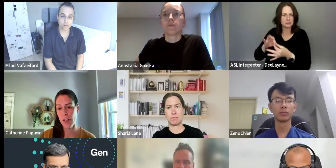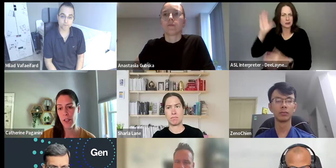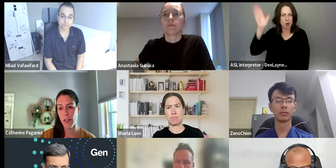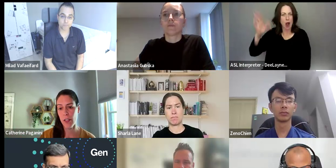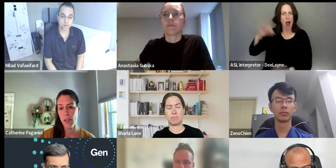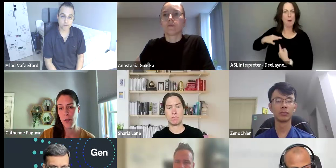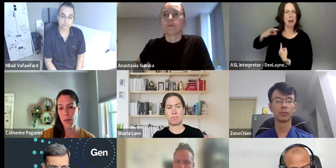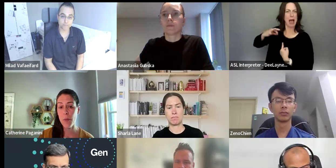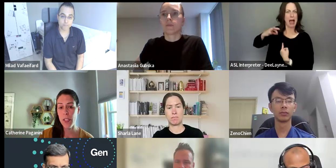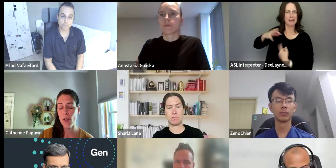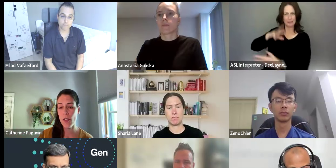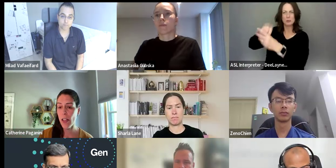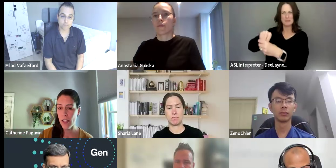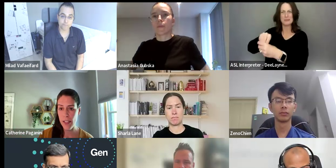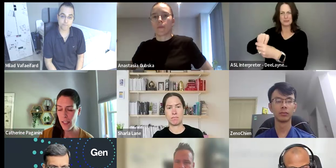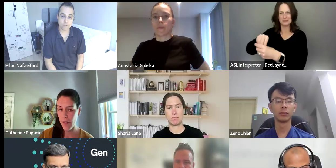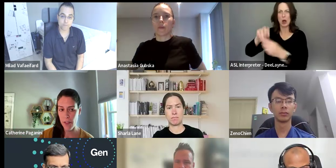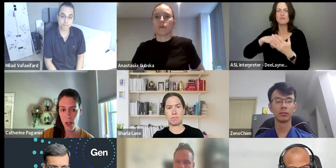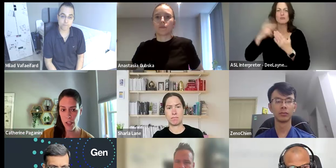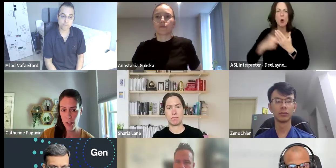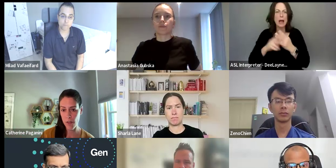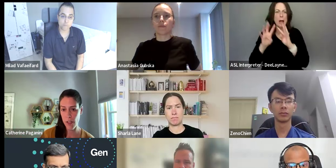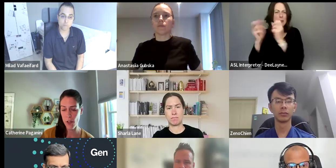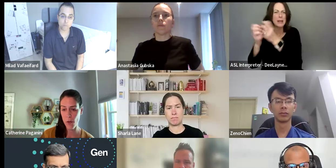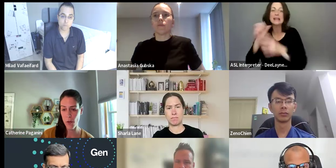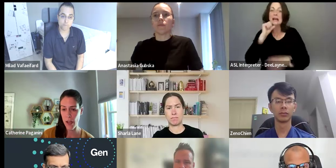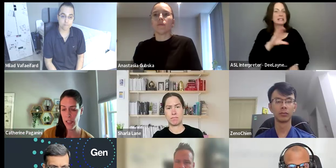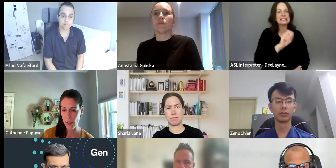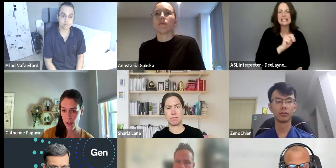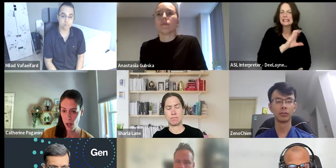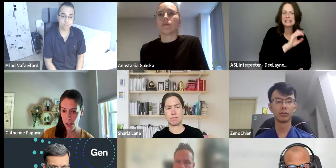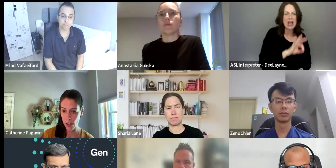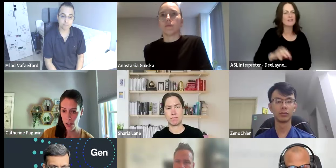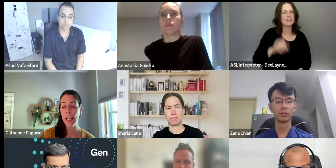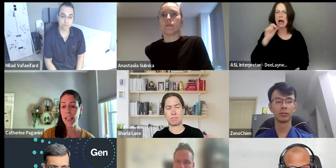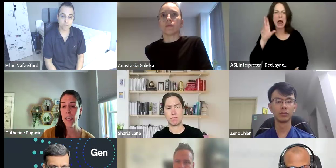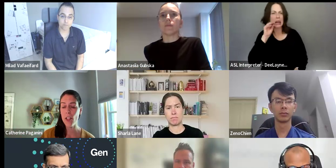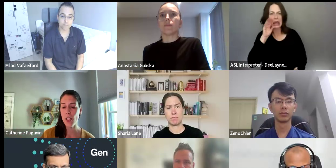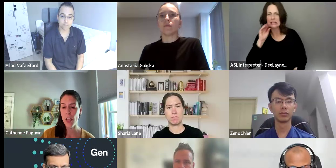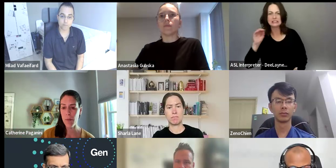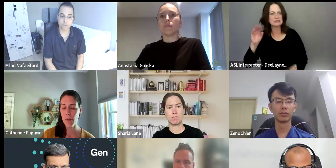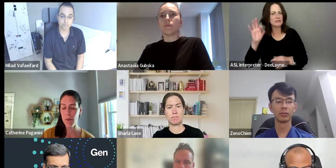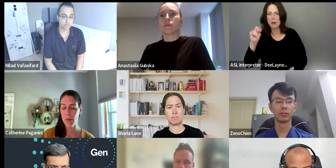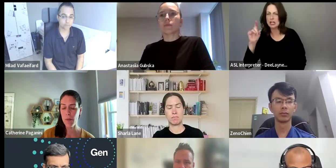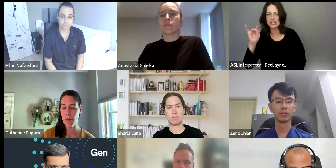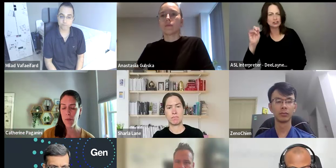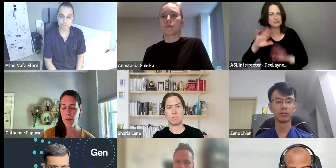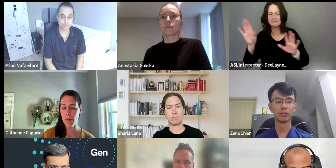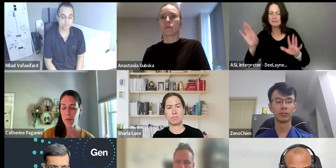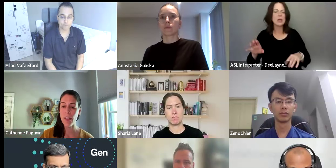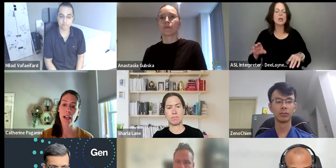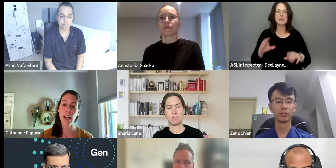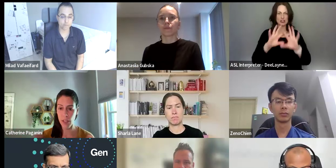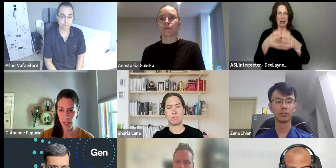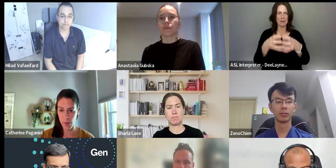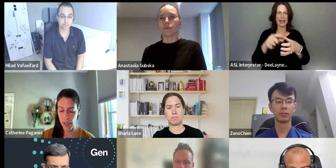applies to be part of the program committee. So it's not the CNCF, it's not the Linux Foundation who actually selects the talks. Like each time there